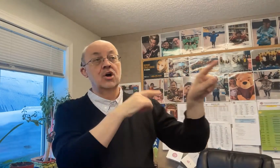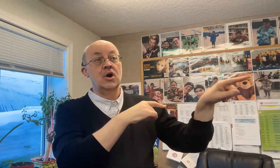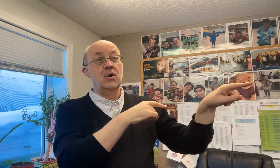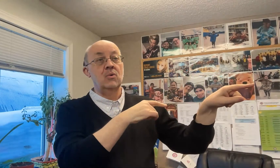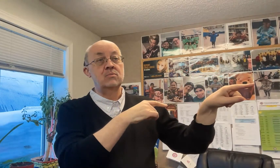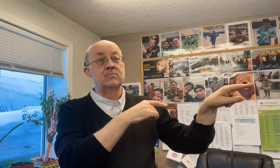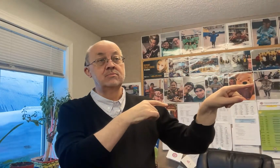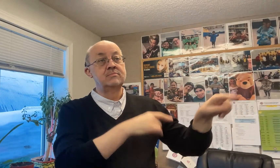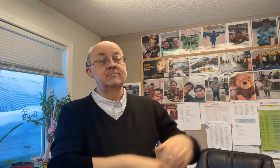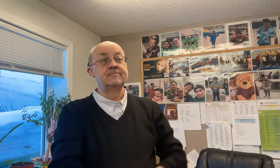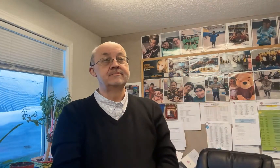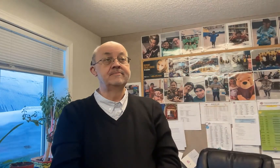go,